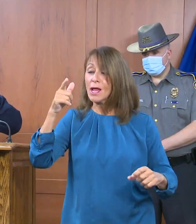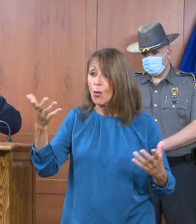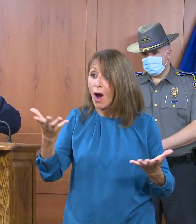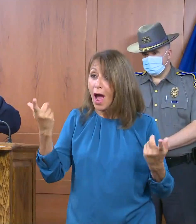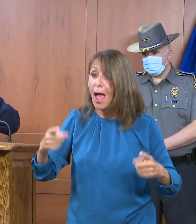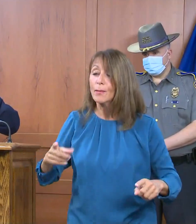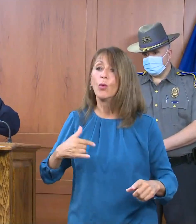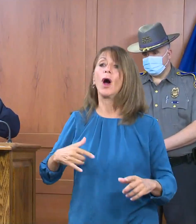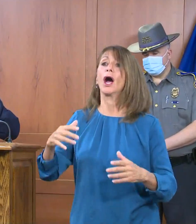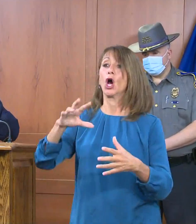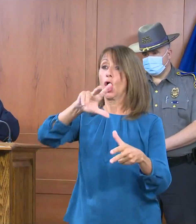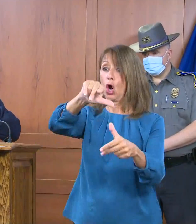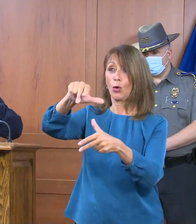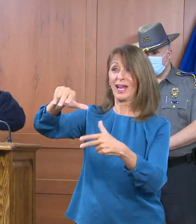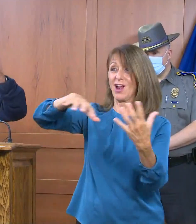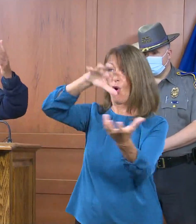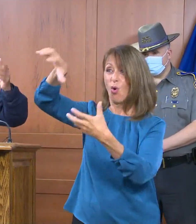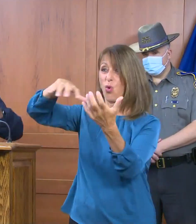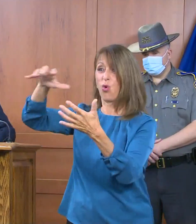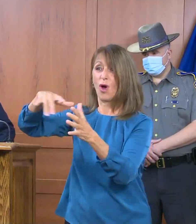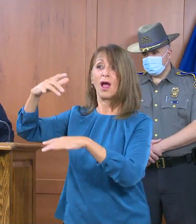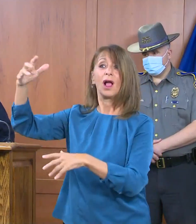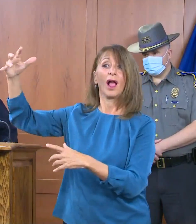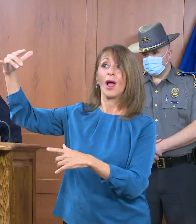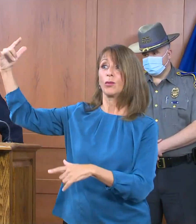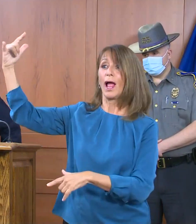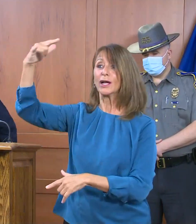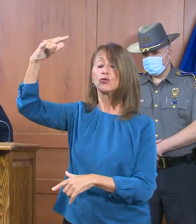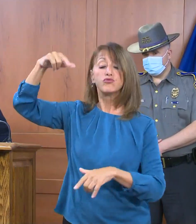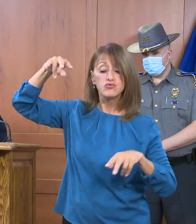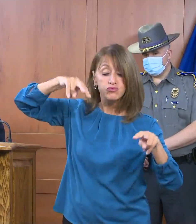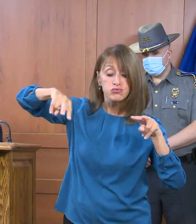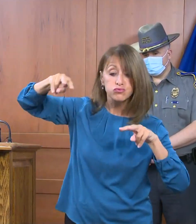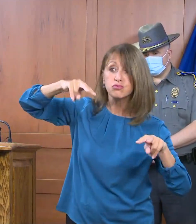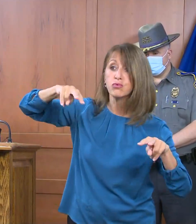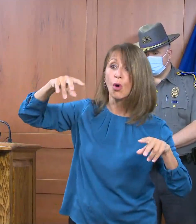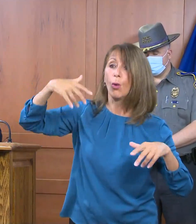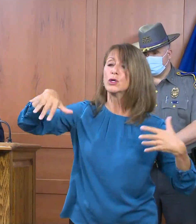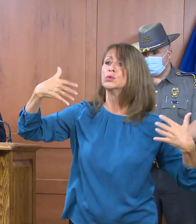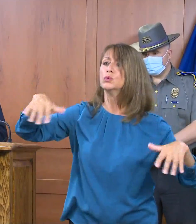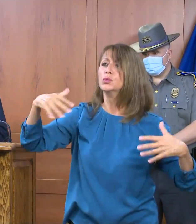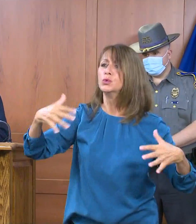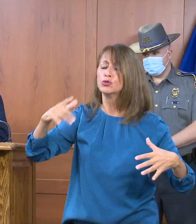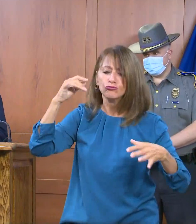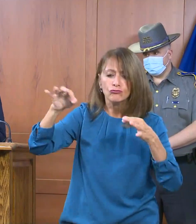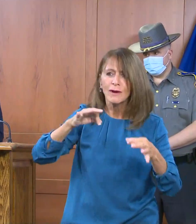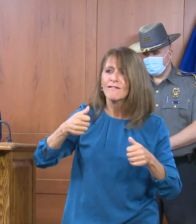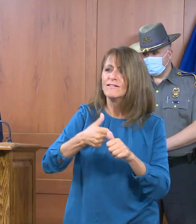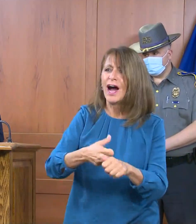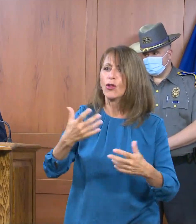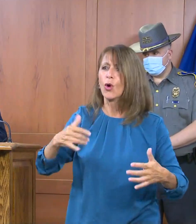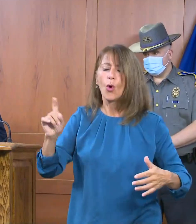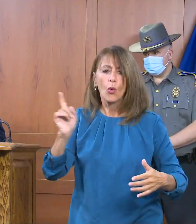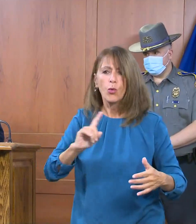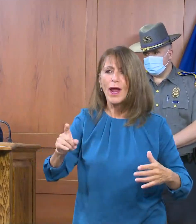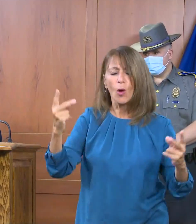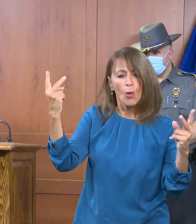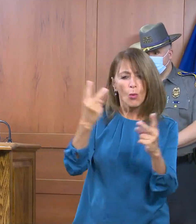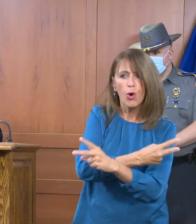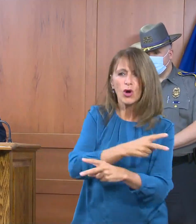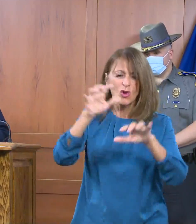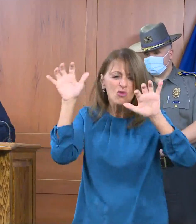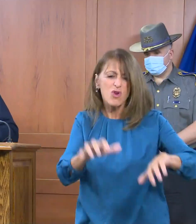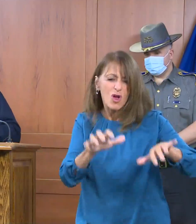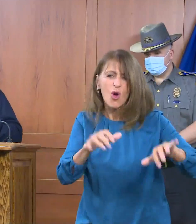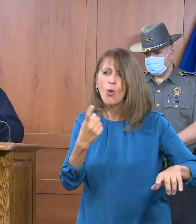hurricane, monitoring in real time, along with the radar, along with what you get with satellite delivery, tracking where the densest of the